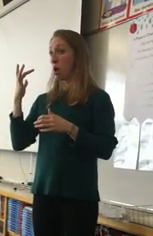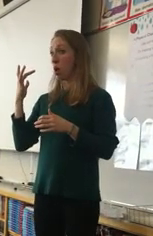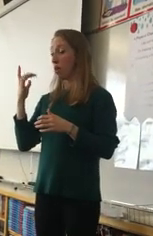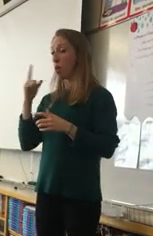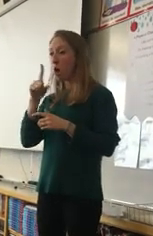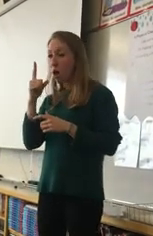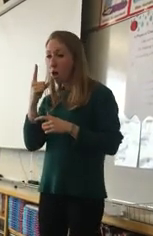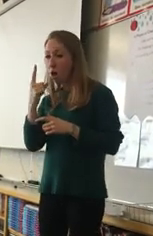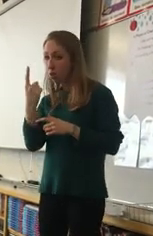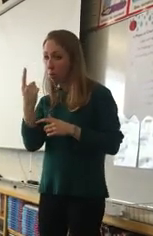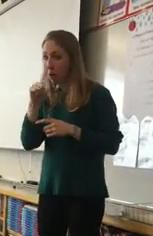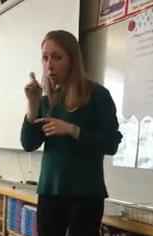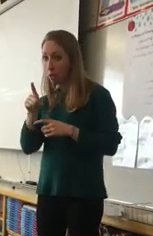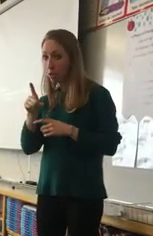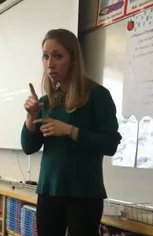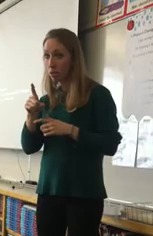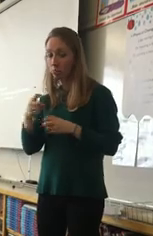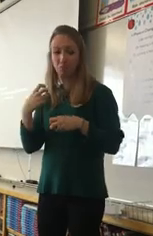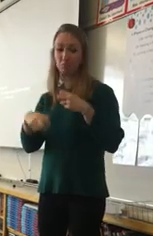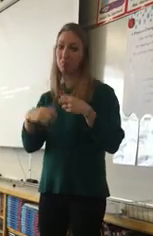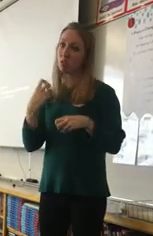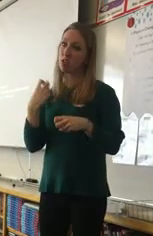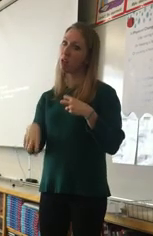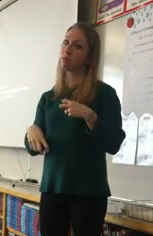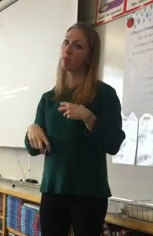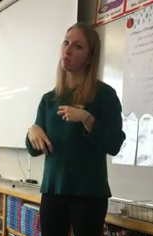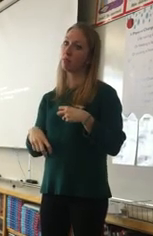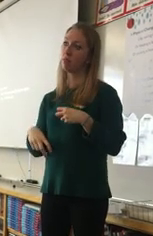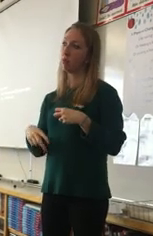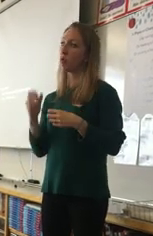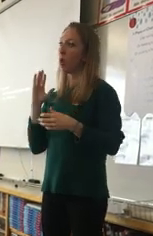up, so I will talk to you about that before you start.